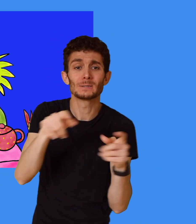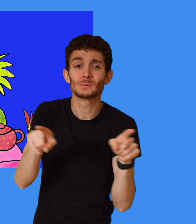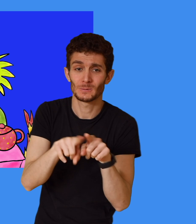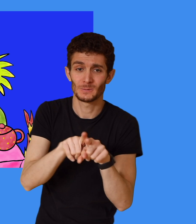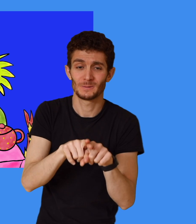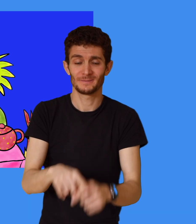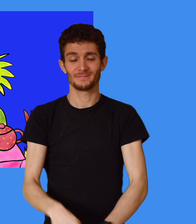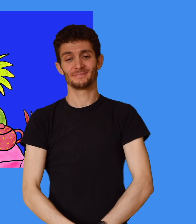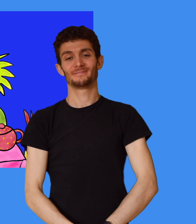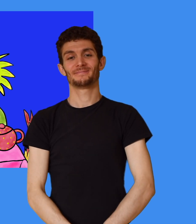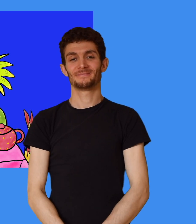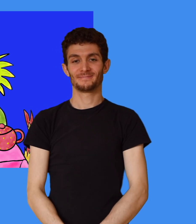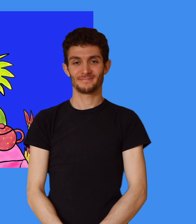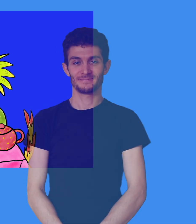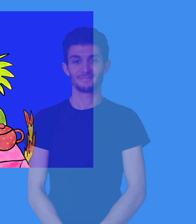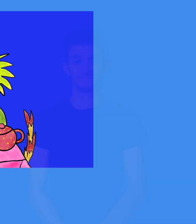Hats barked in agreement.